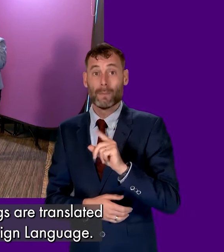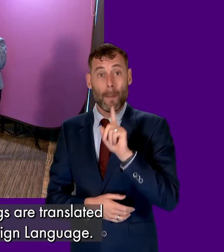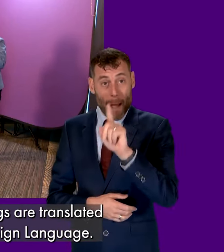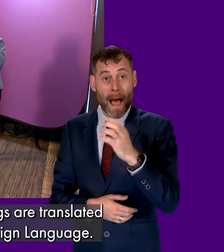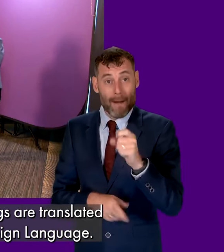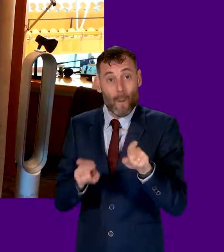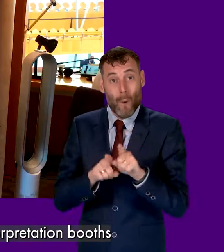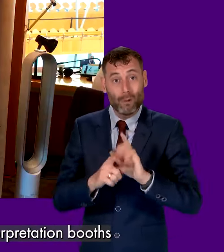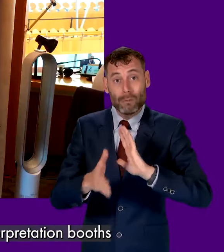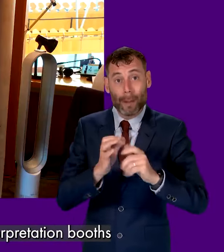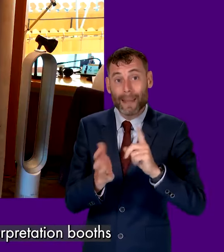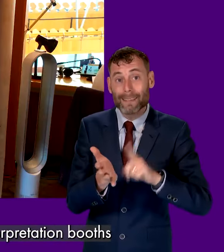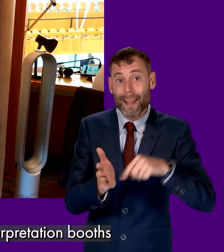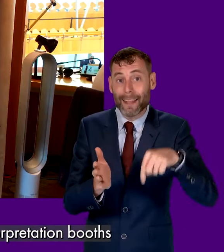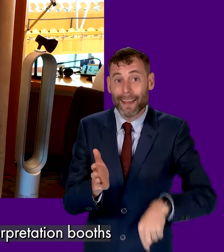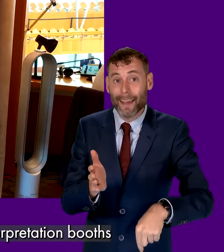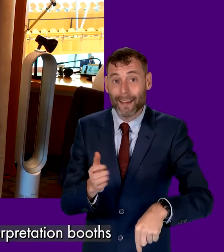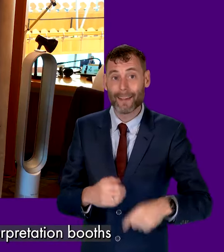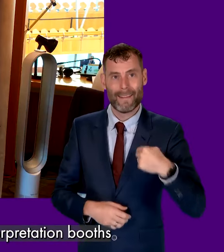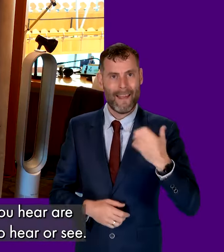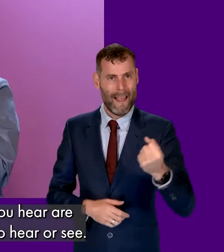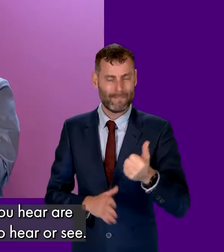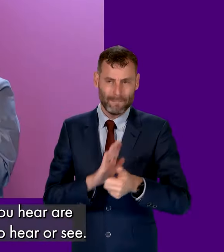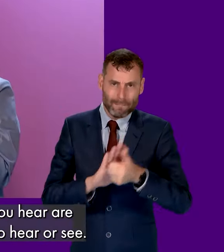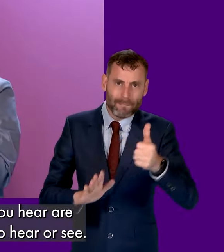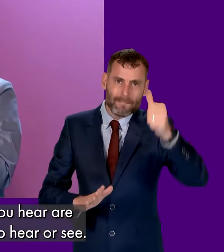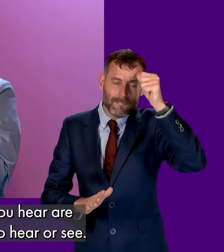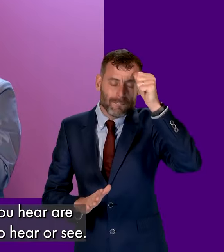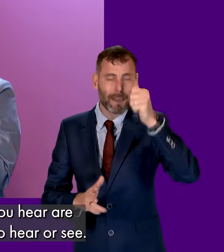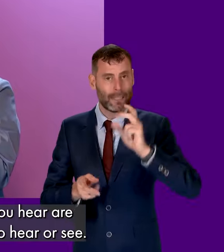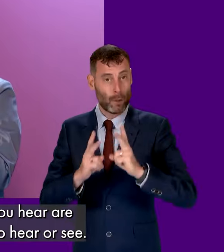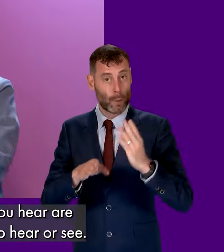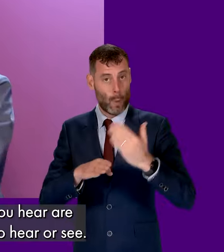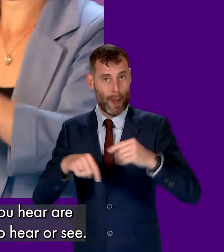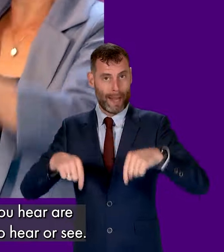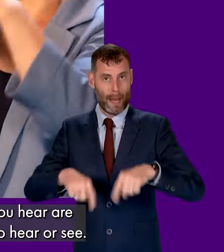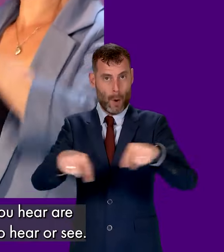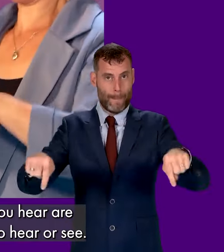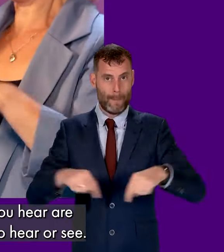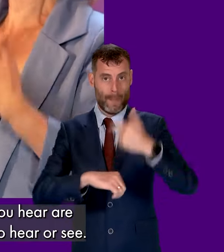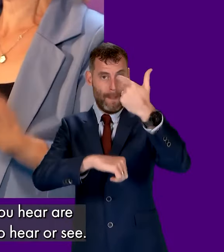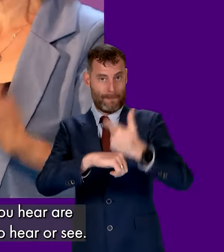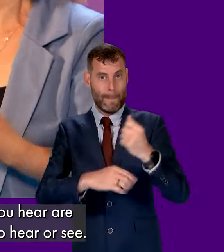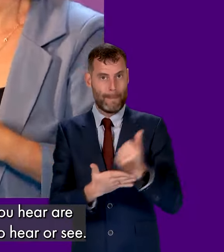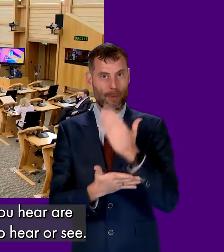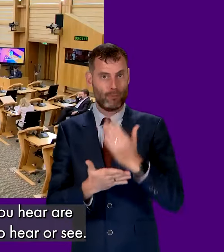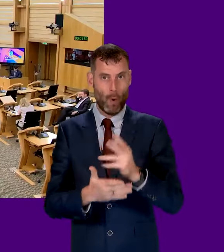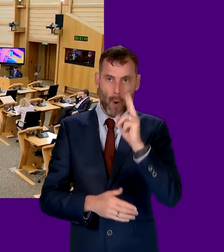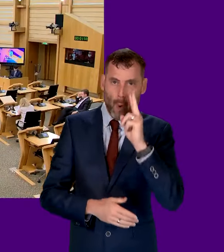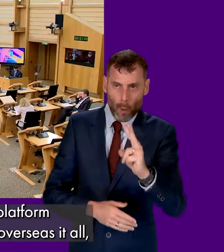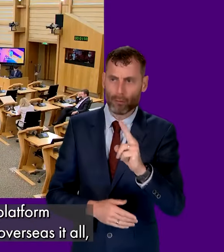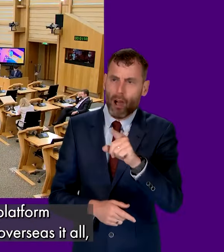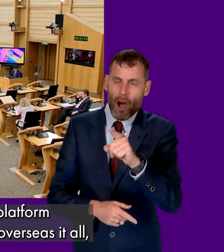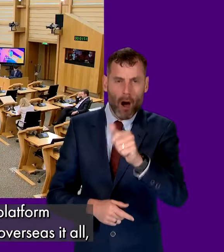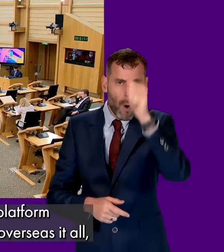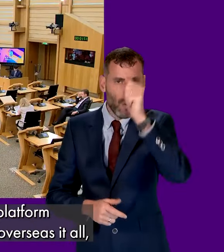Language. We have specialised interpretation booths so that the words you hear are the words you want to hear or see.